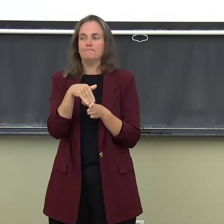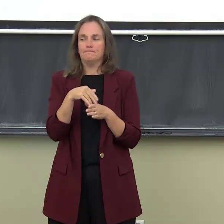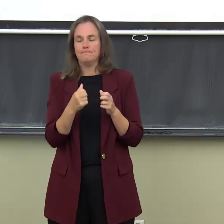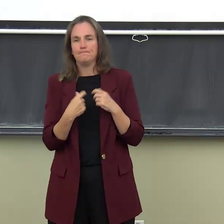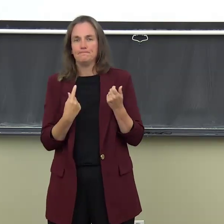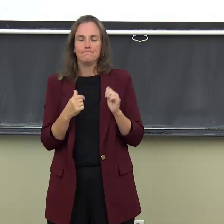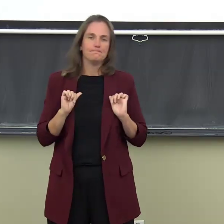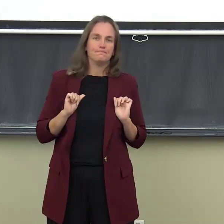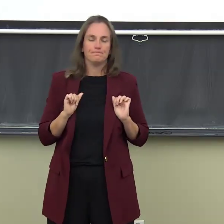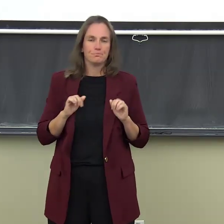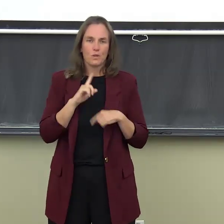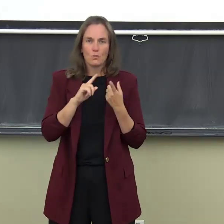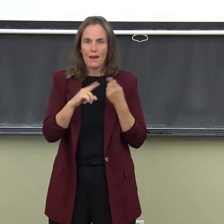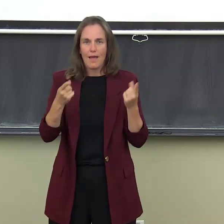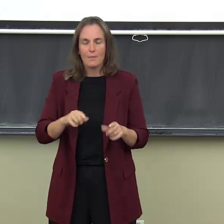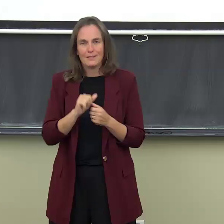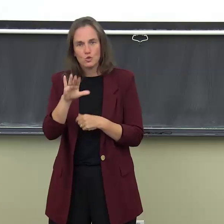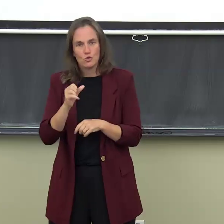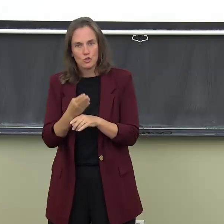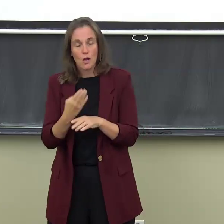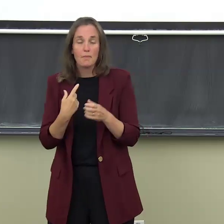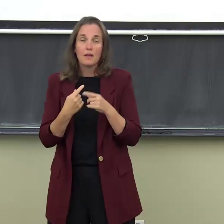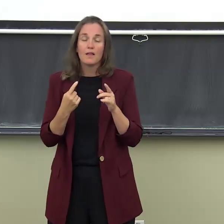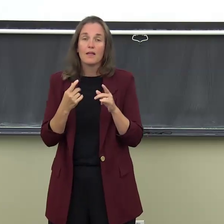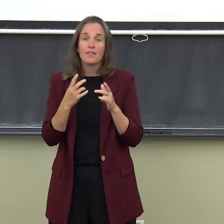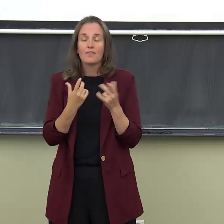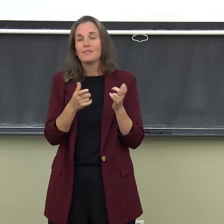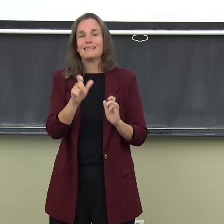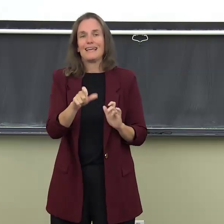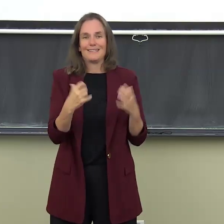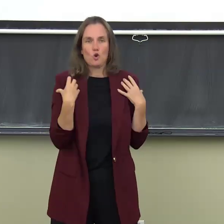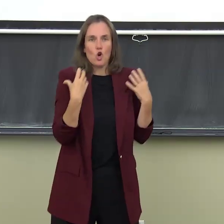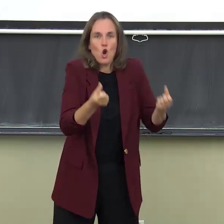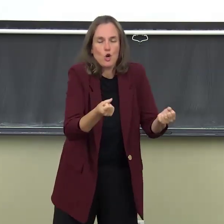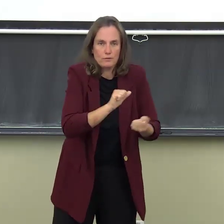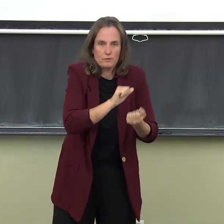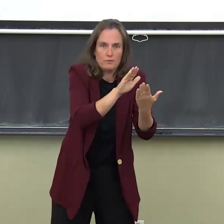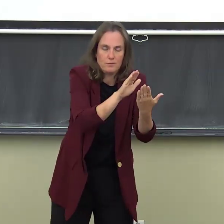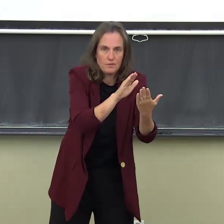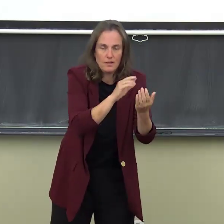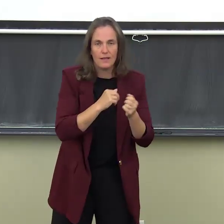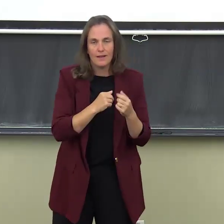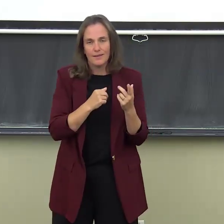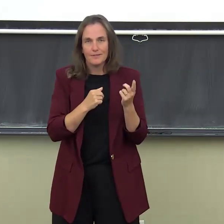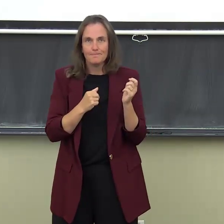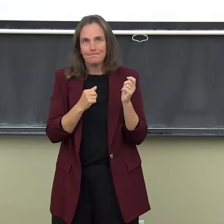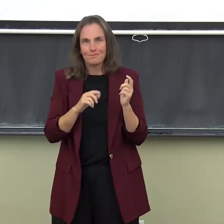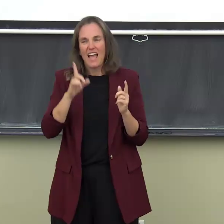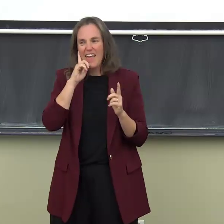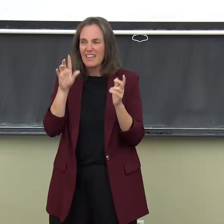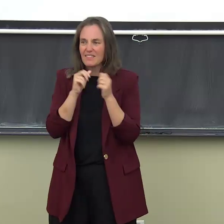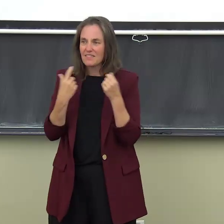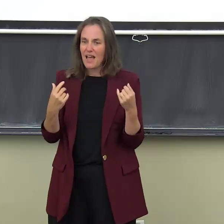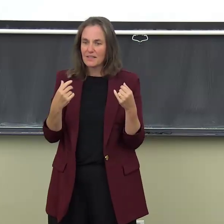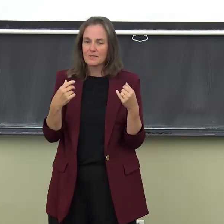job, I mean, the necessary courage, I don't know, I think it's probably this dipping